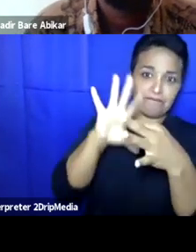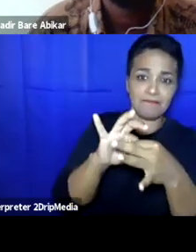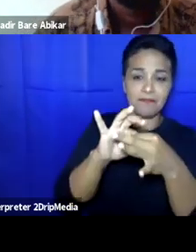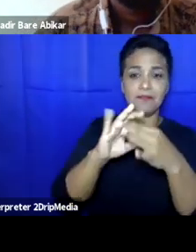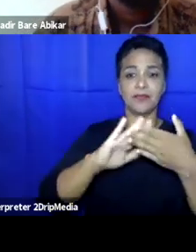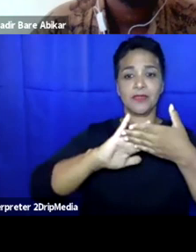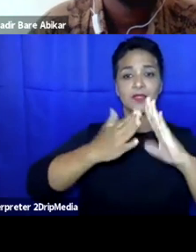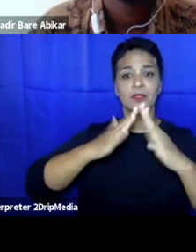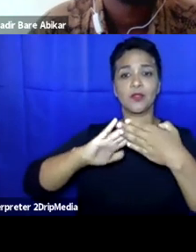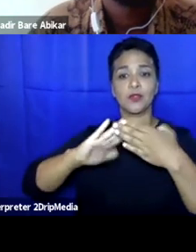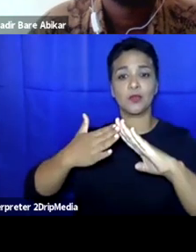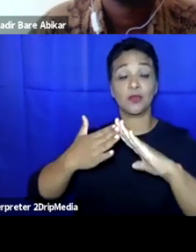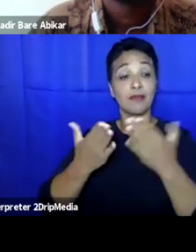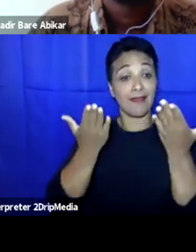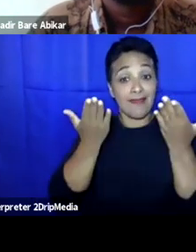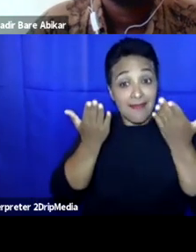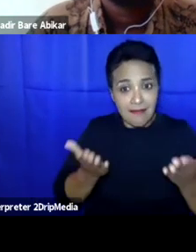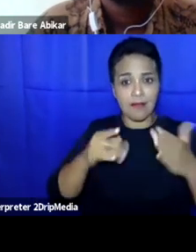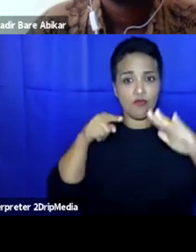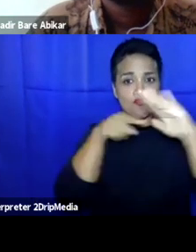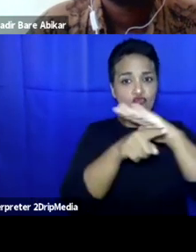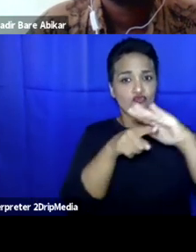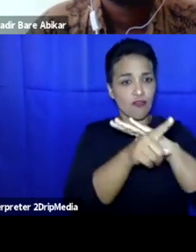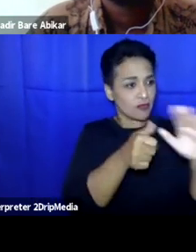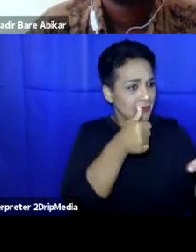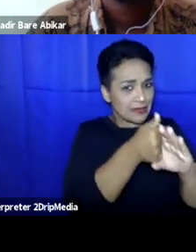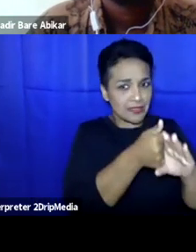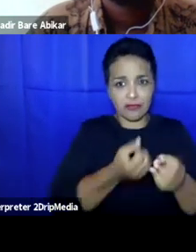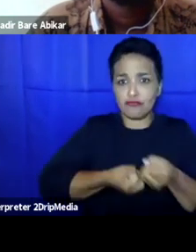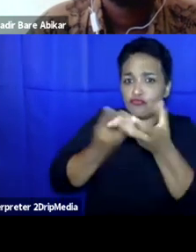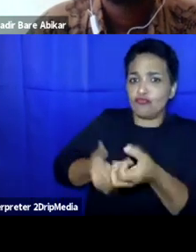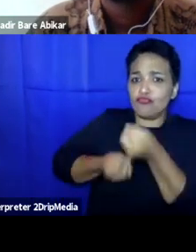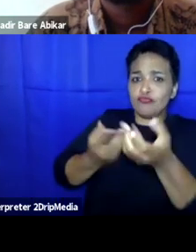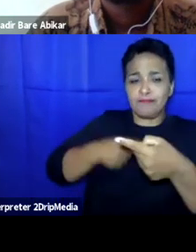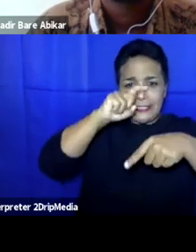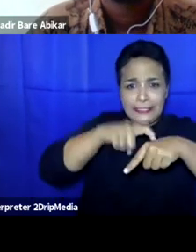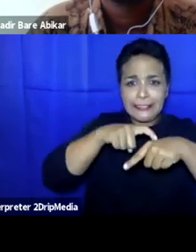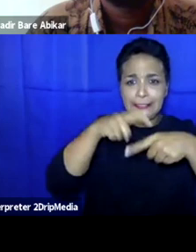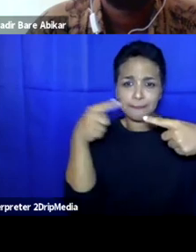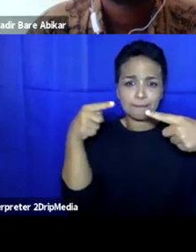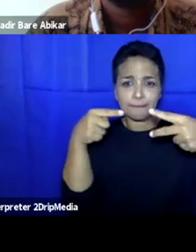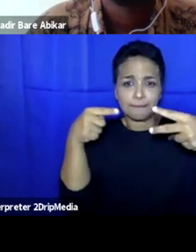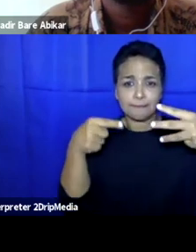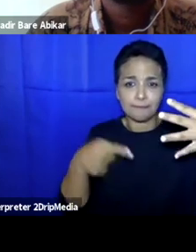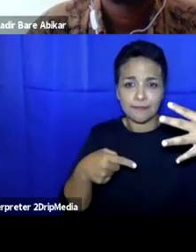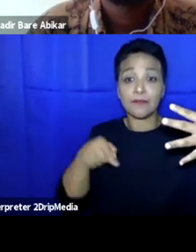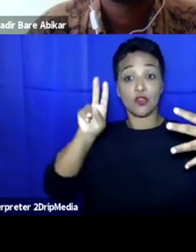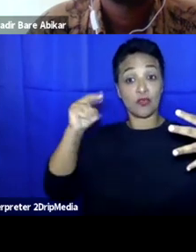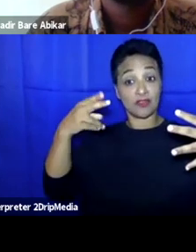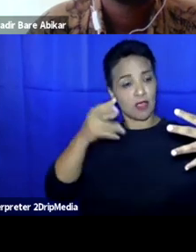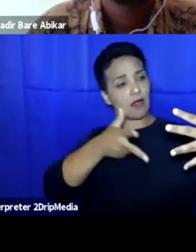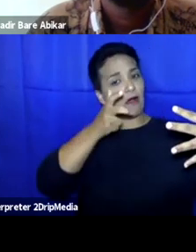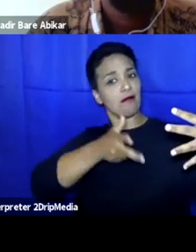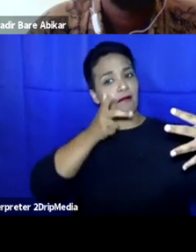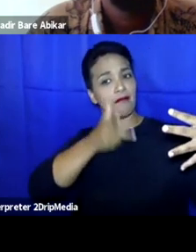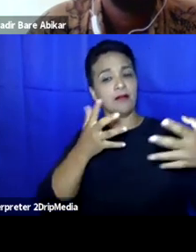and express what they need. I think in the near future, we hope to have,